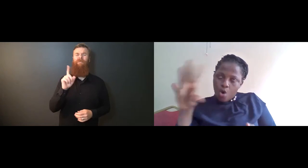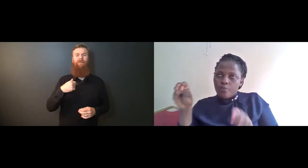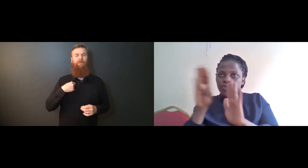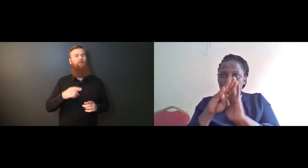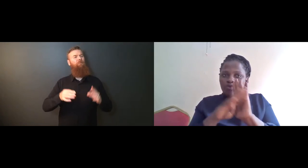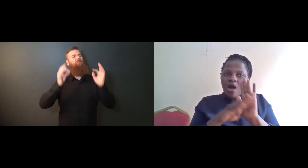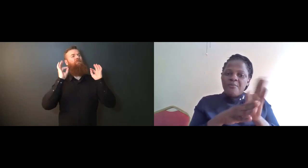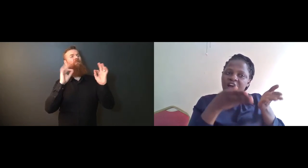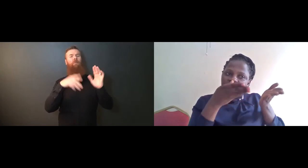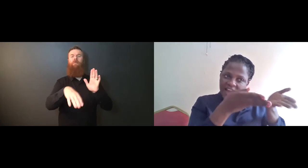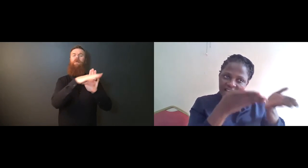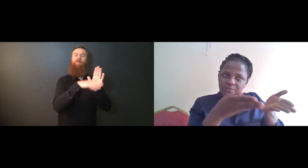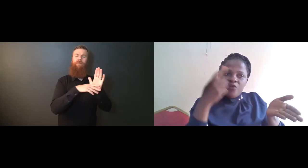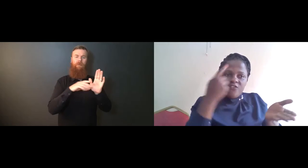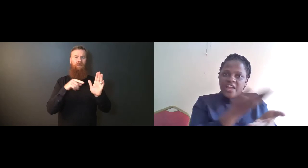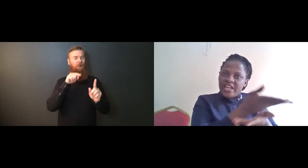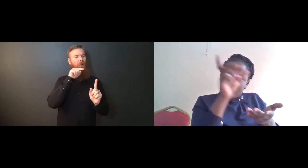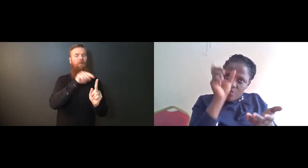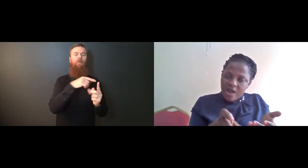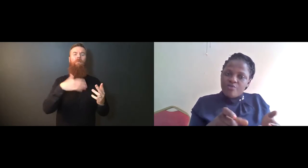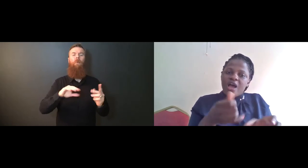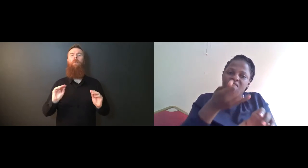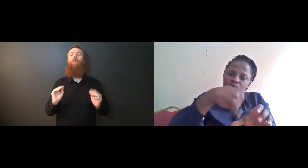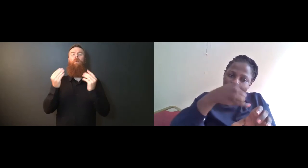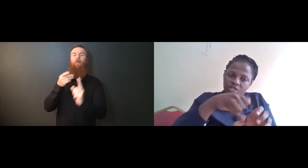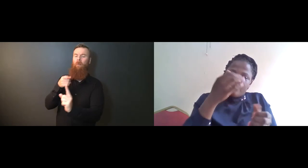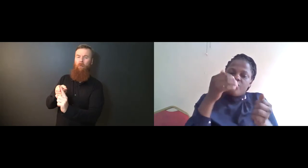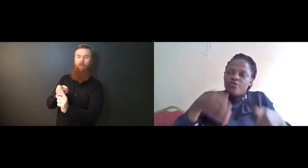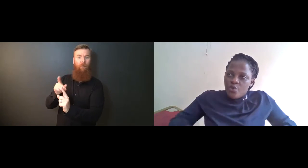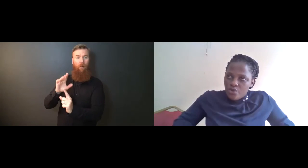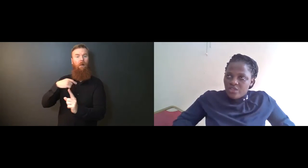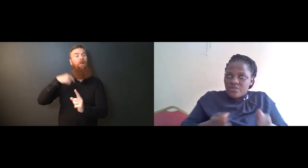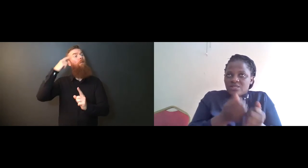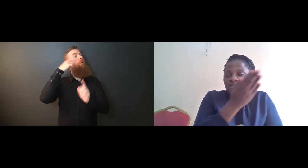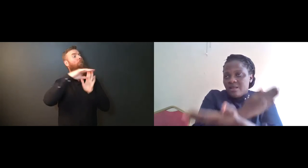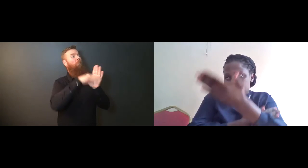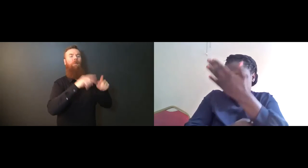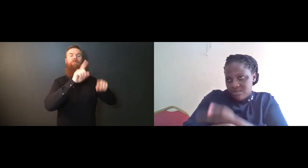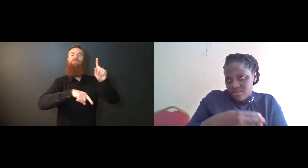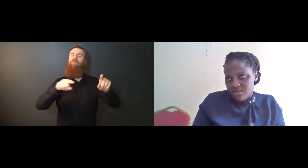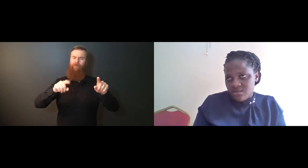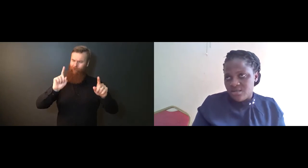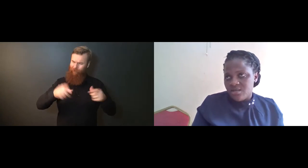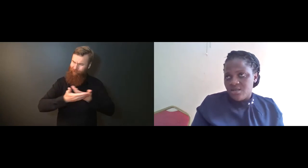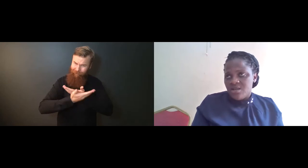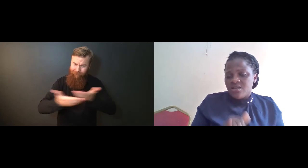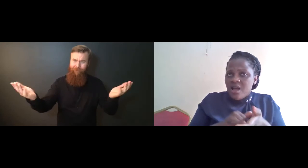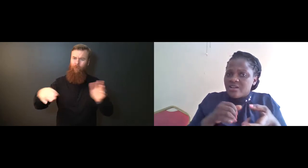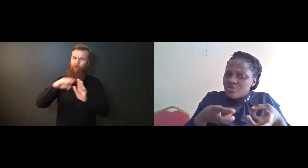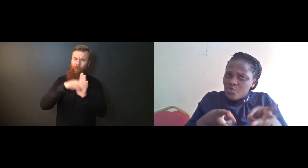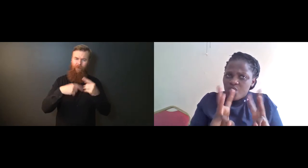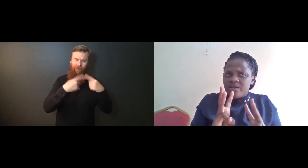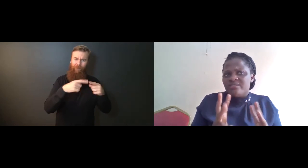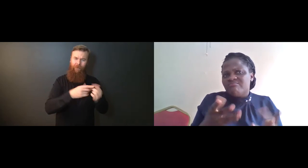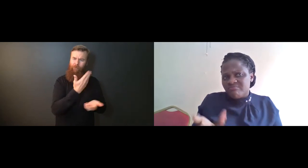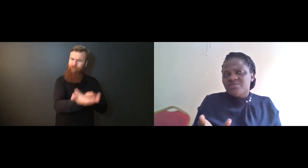youth. But we want to see all the programs that are available. Youth with